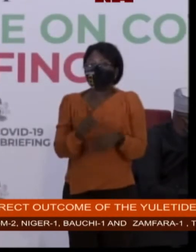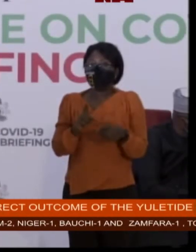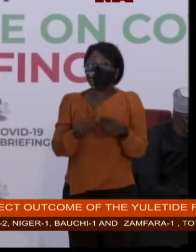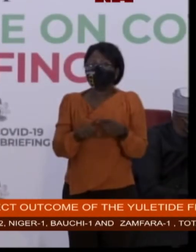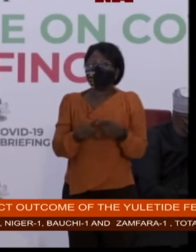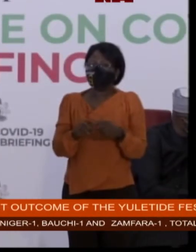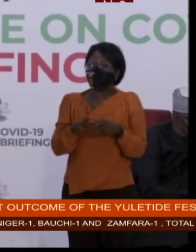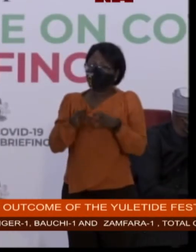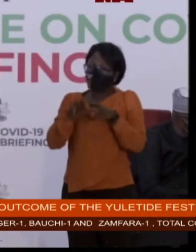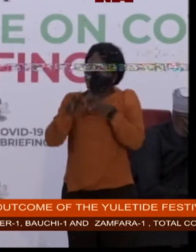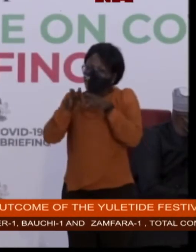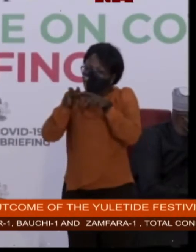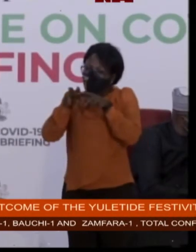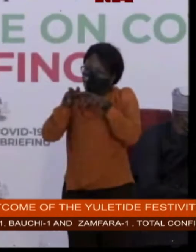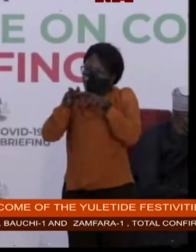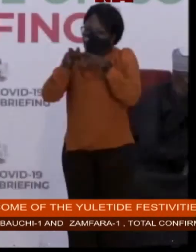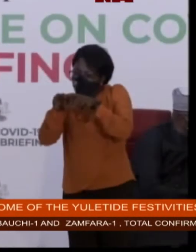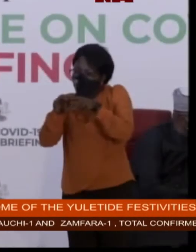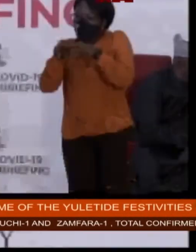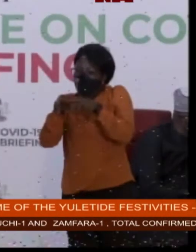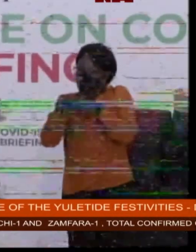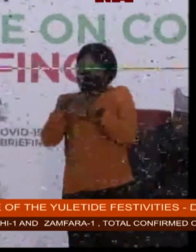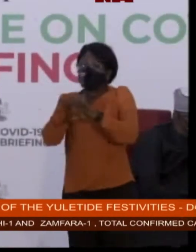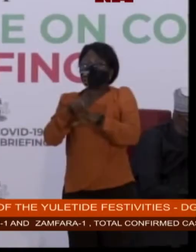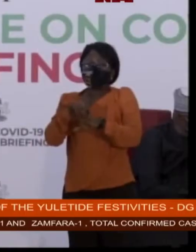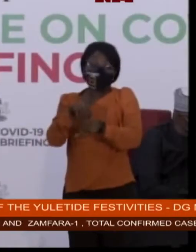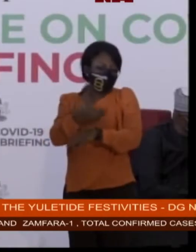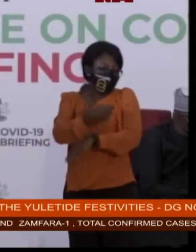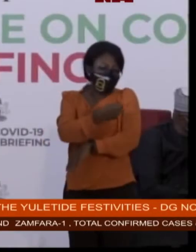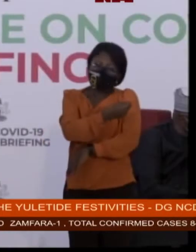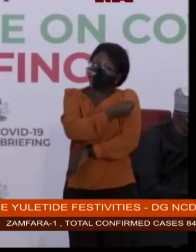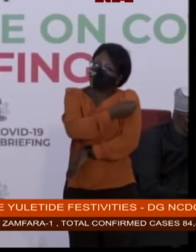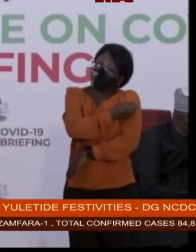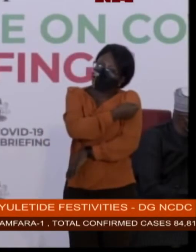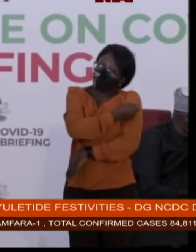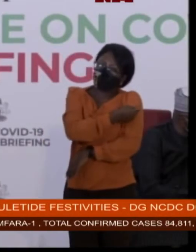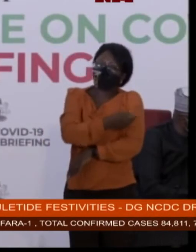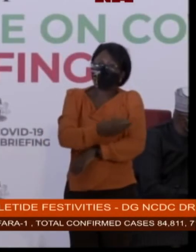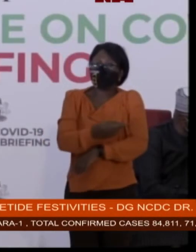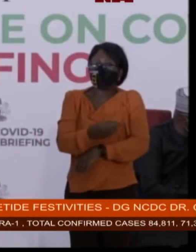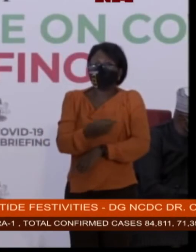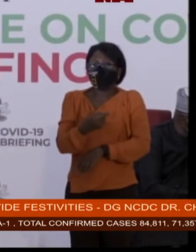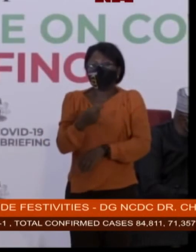to look at the vaccines for